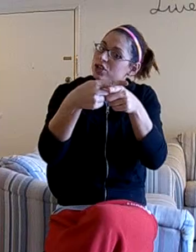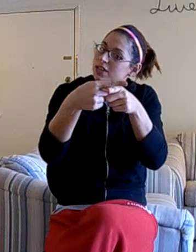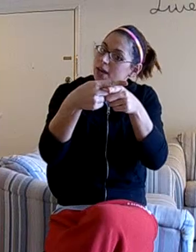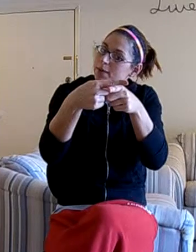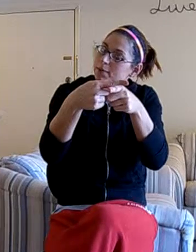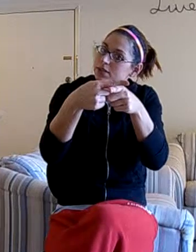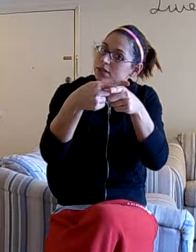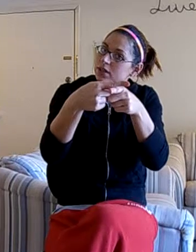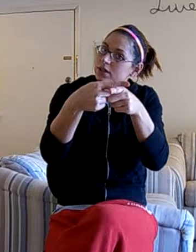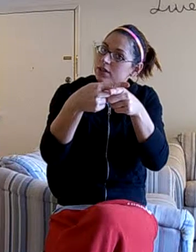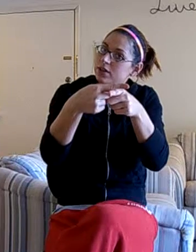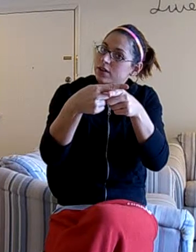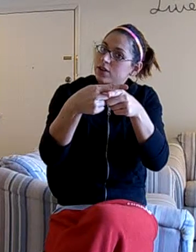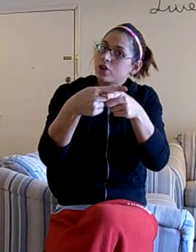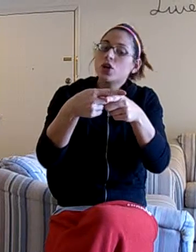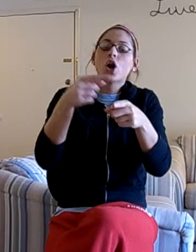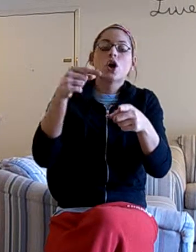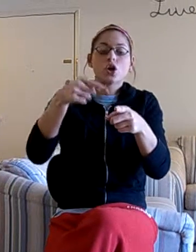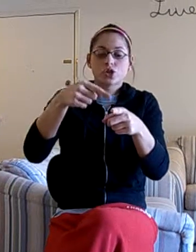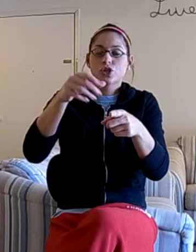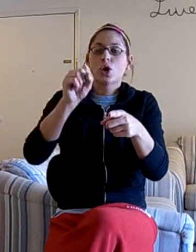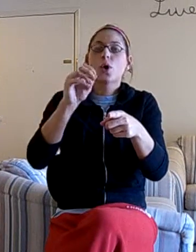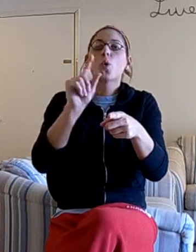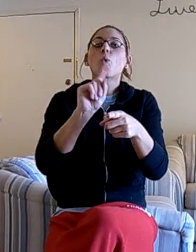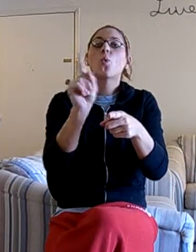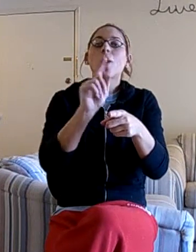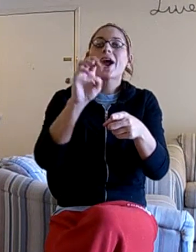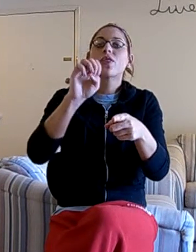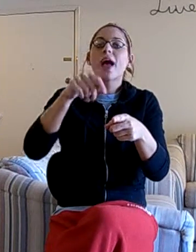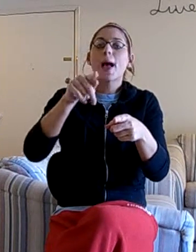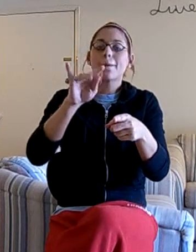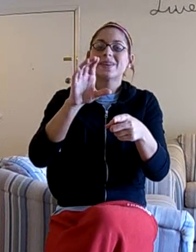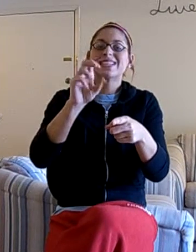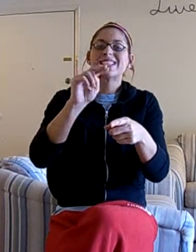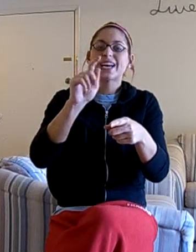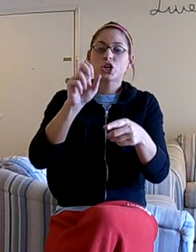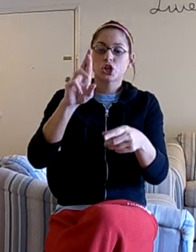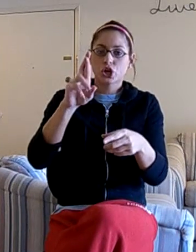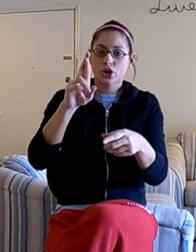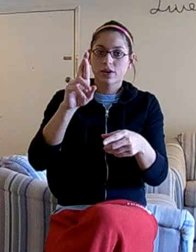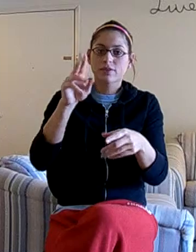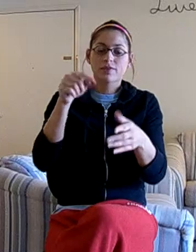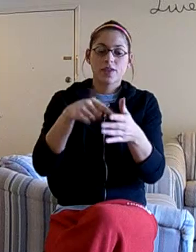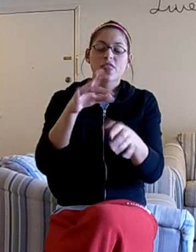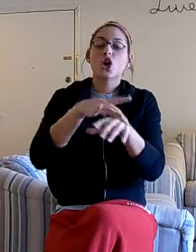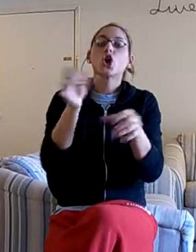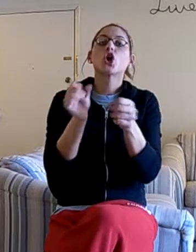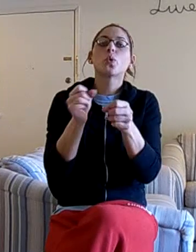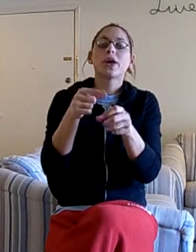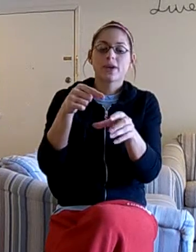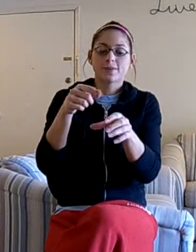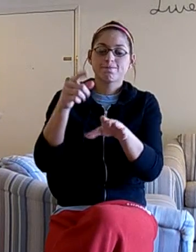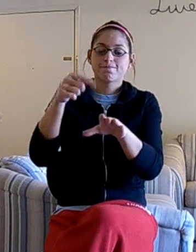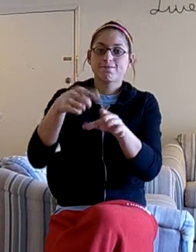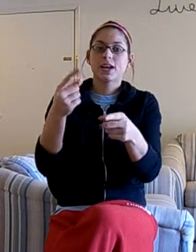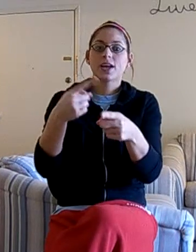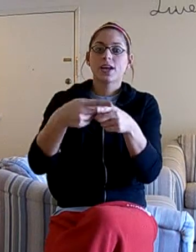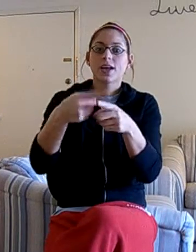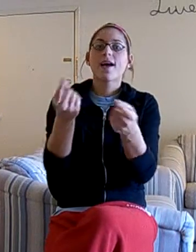now we know exactly where the epicenter of this earthquake happened. And that's all. The